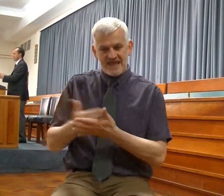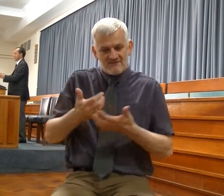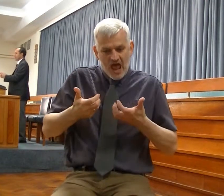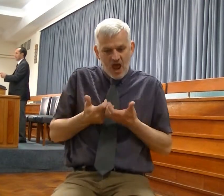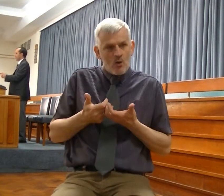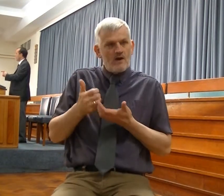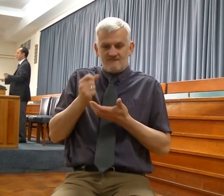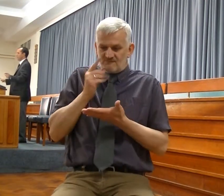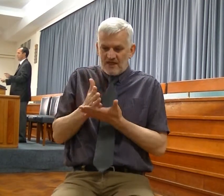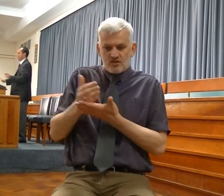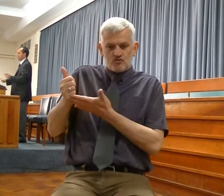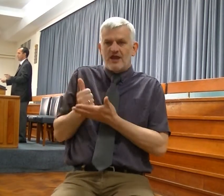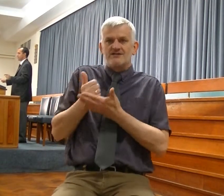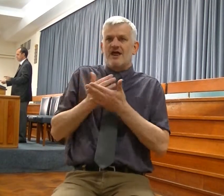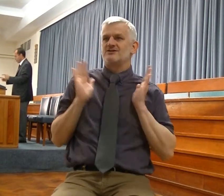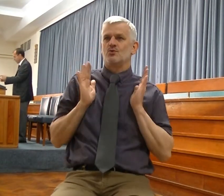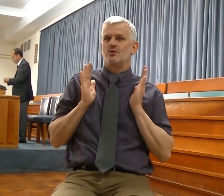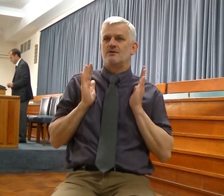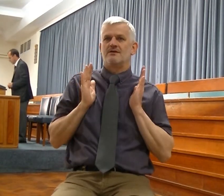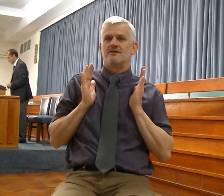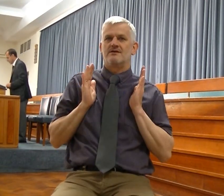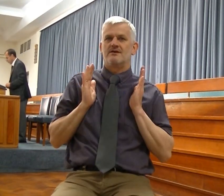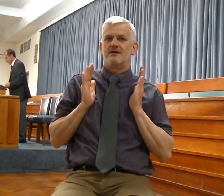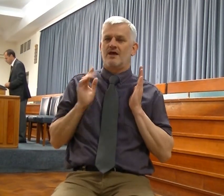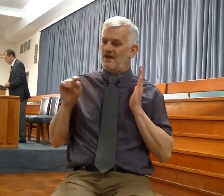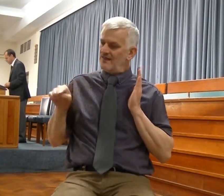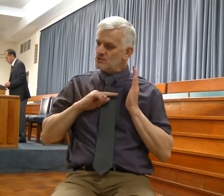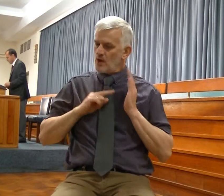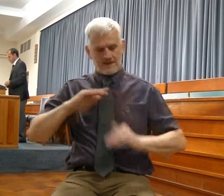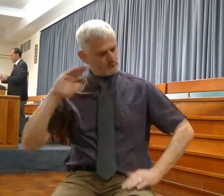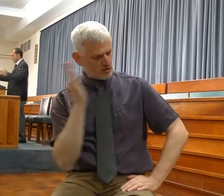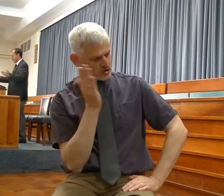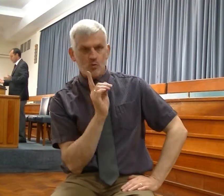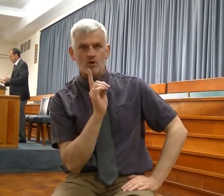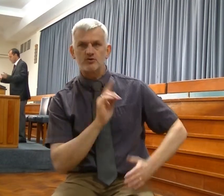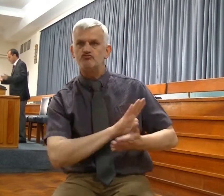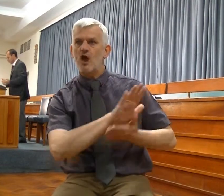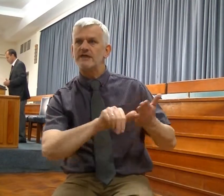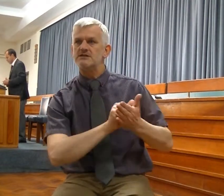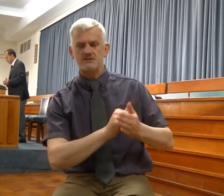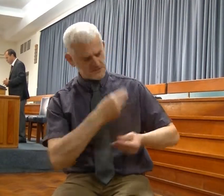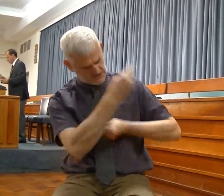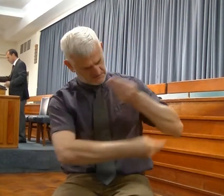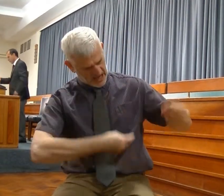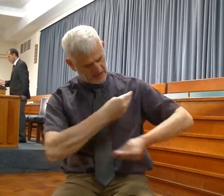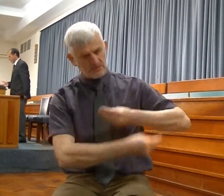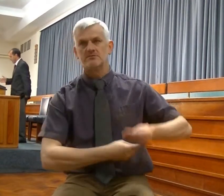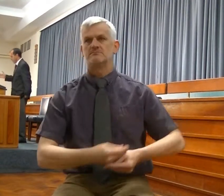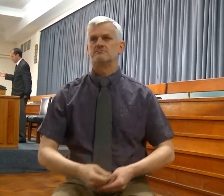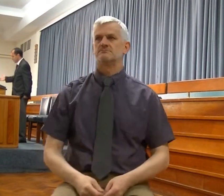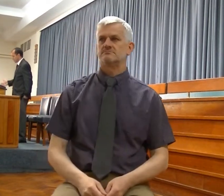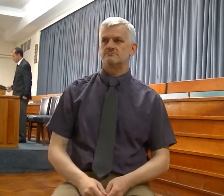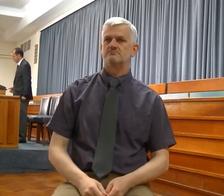only by grace, and nothing else. So he's a preacher of righteousness. So after speaking to his